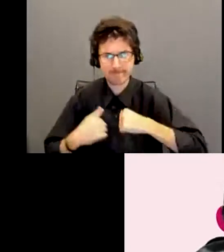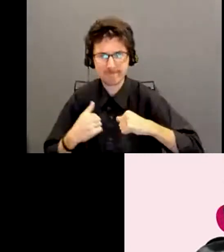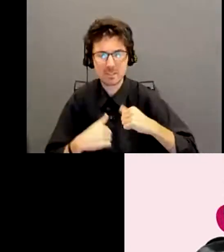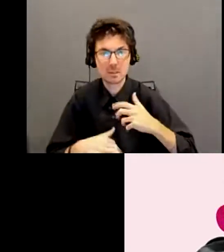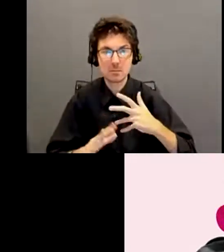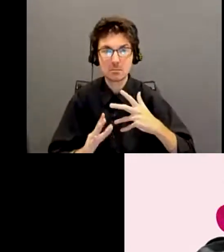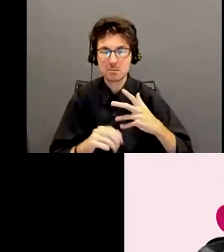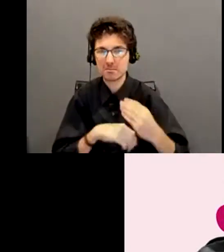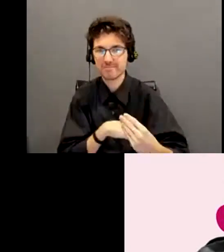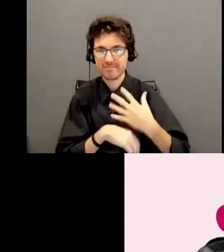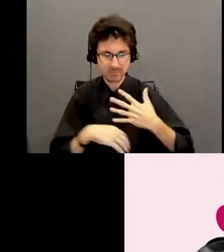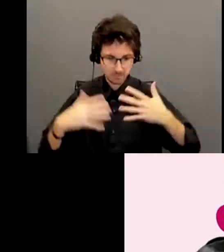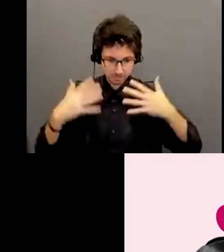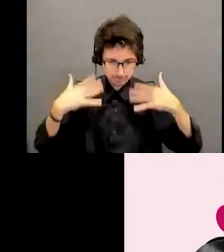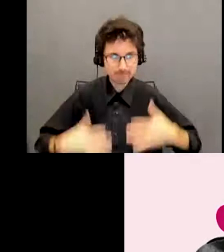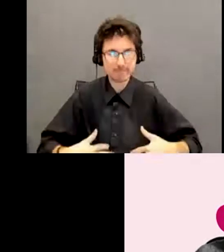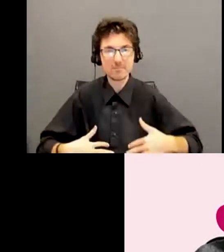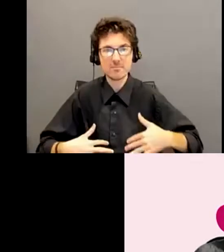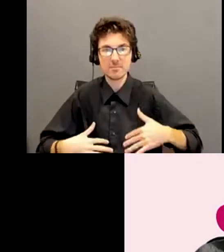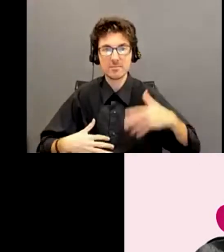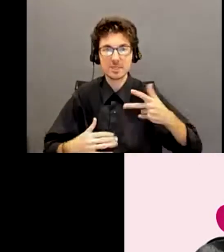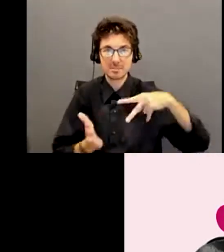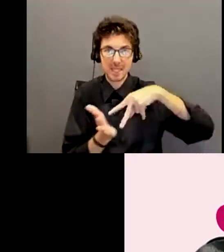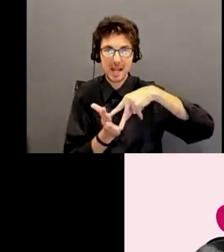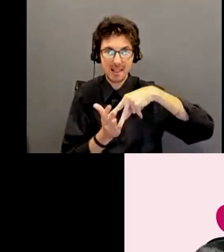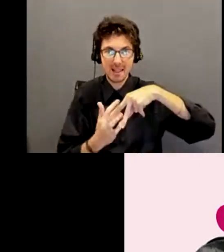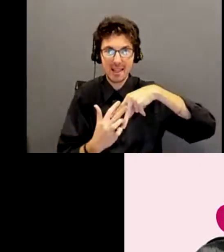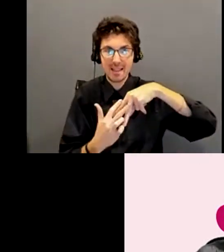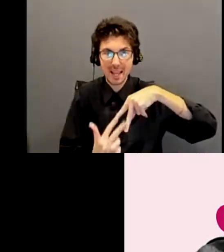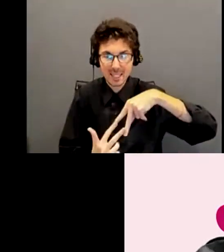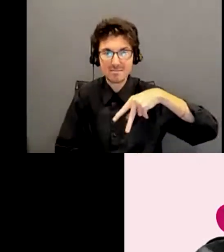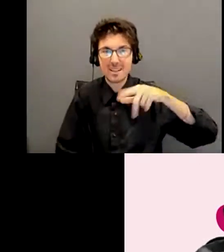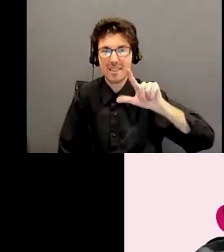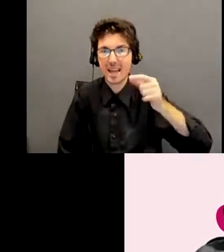affected on my legs. And in one of the surgeries, when I was